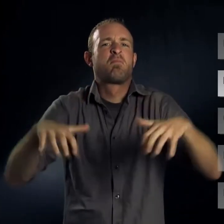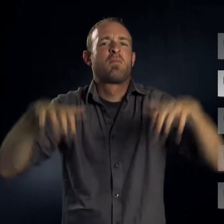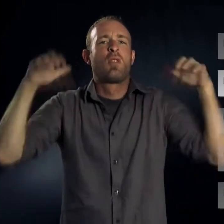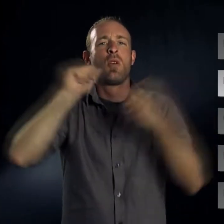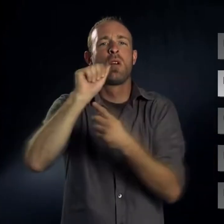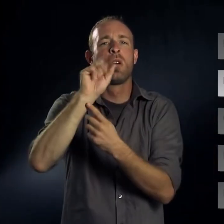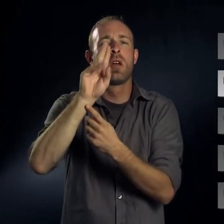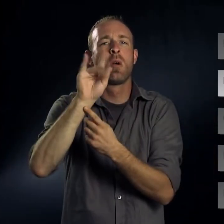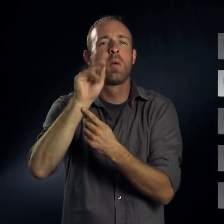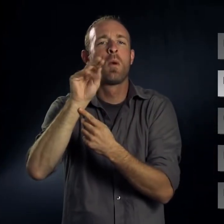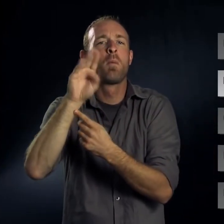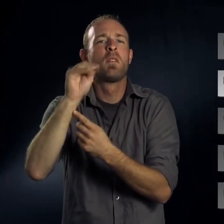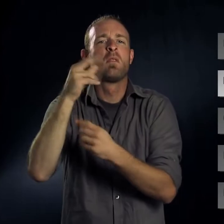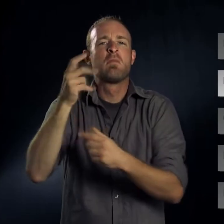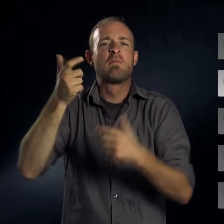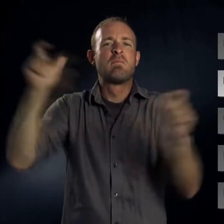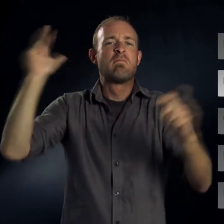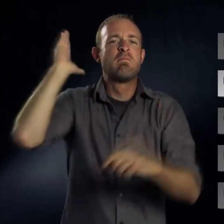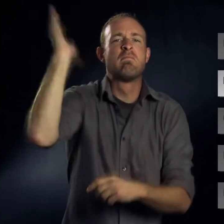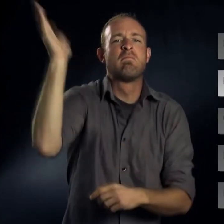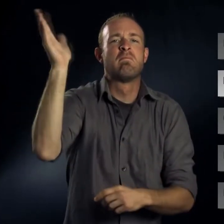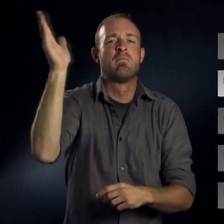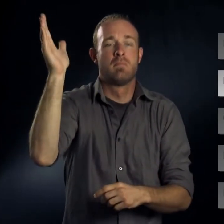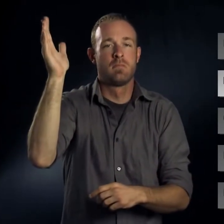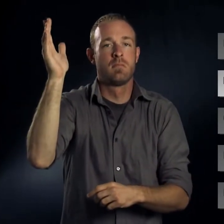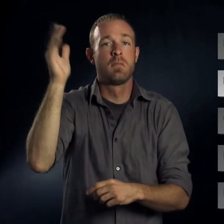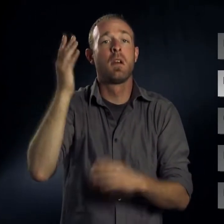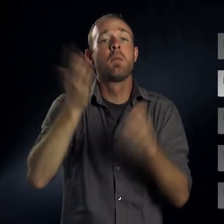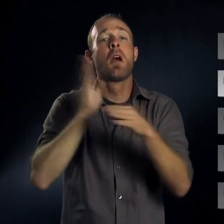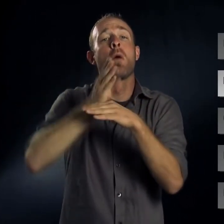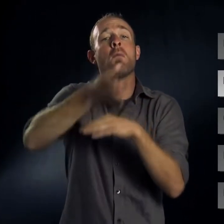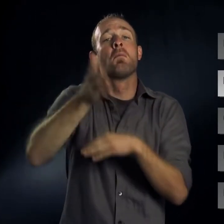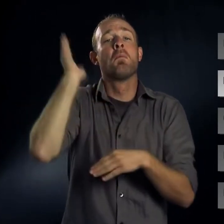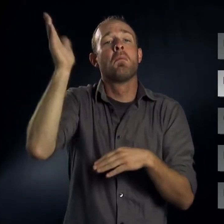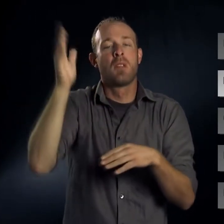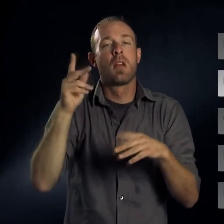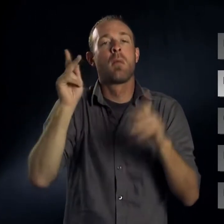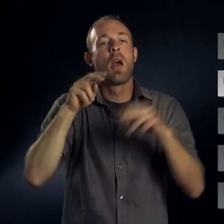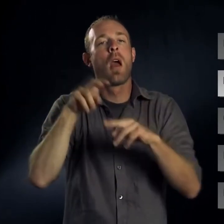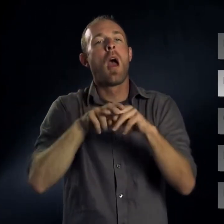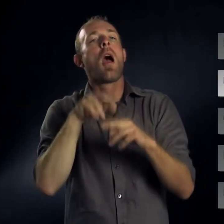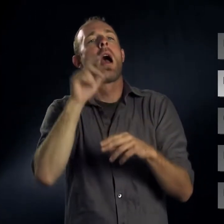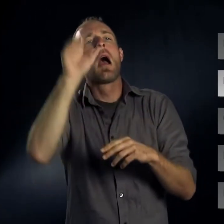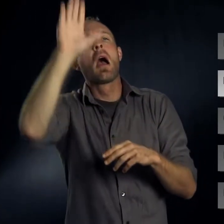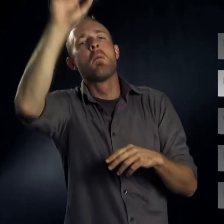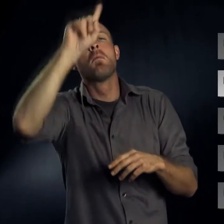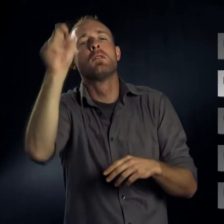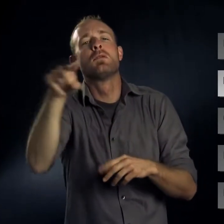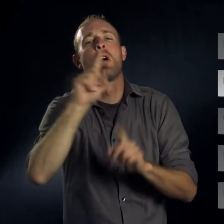a formal audience with a large participants, which the presenter would have the stage during the entire